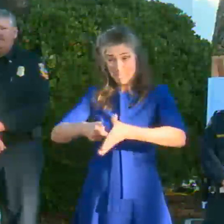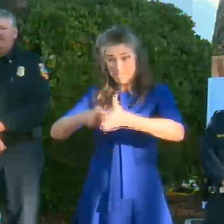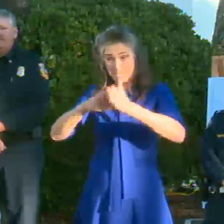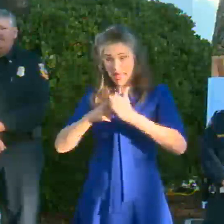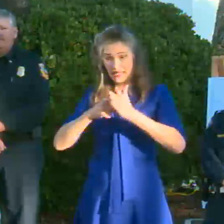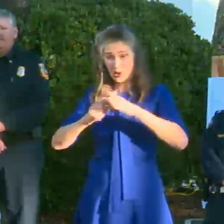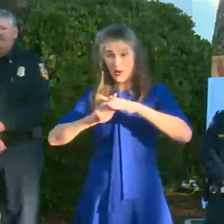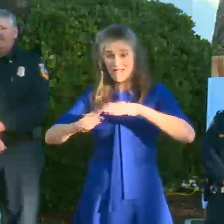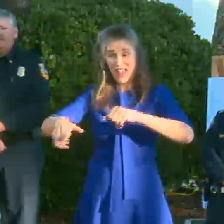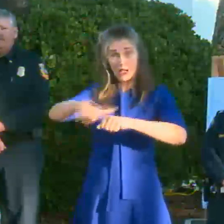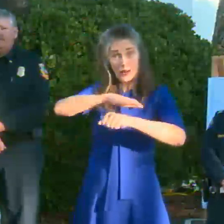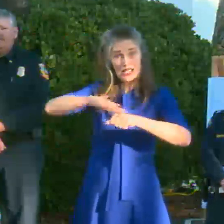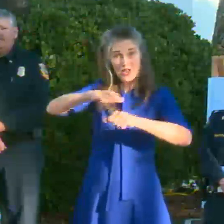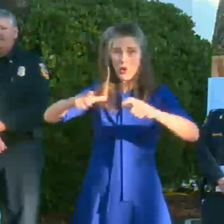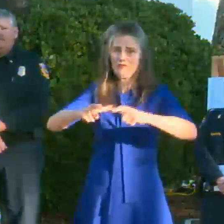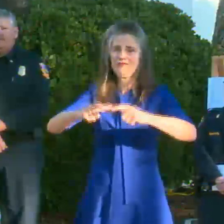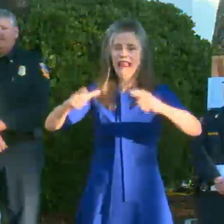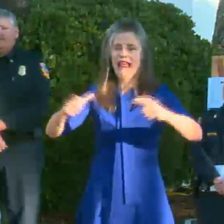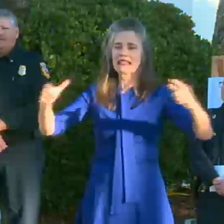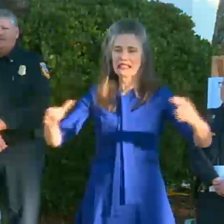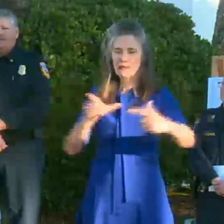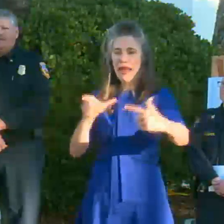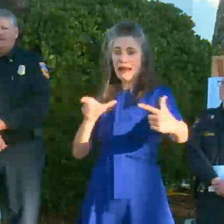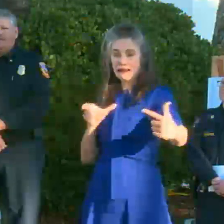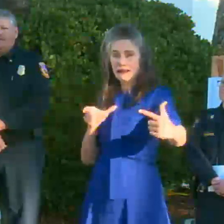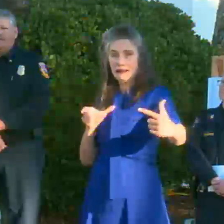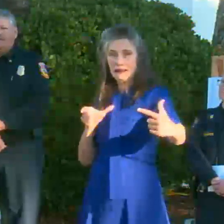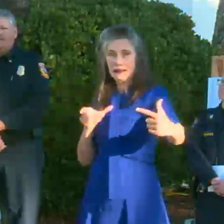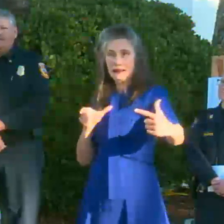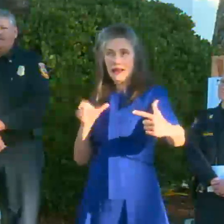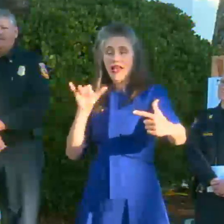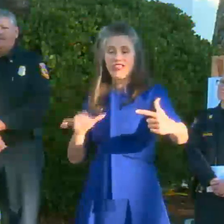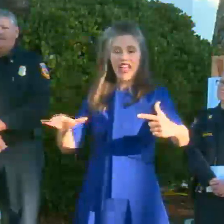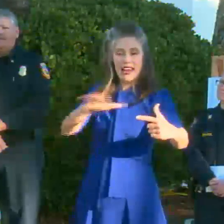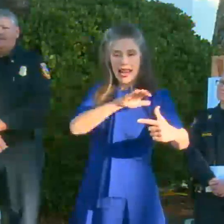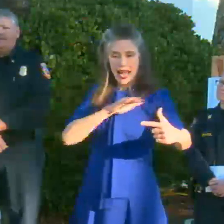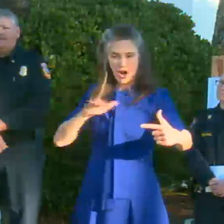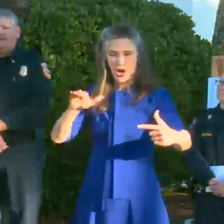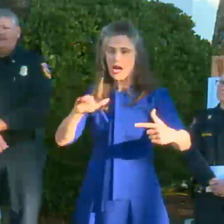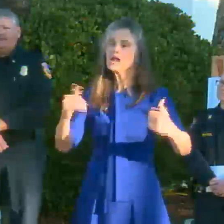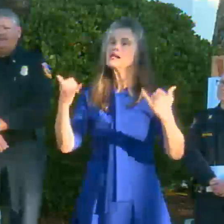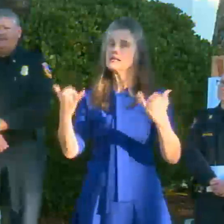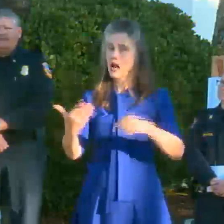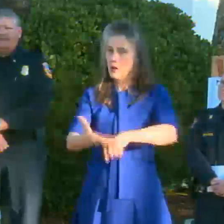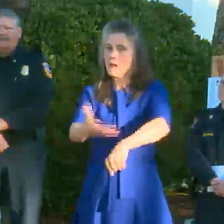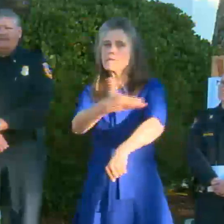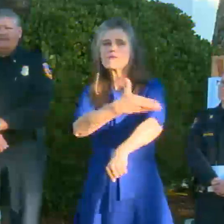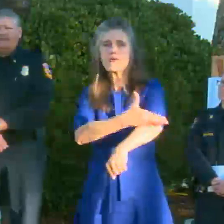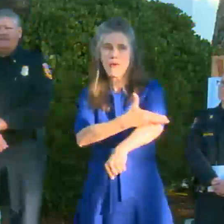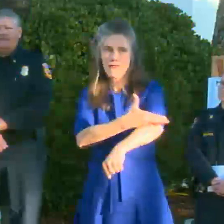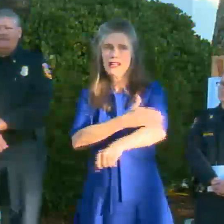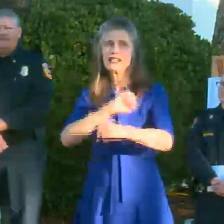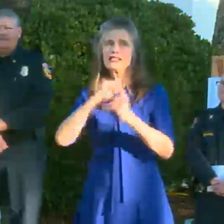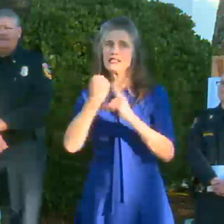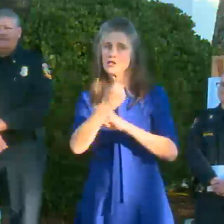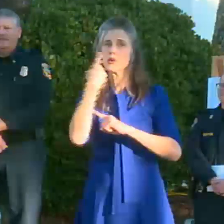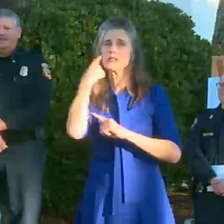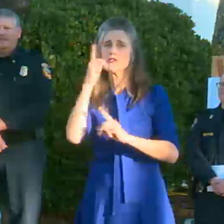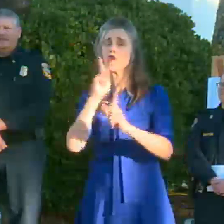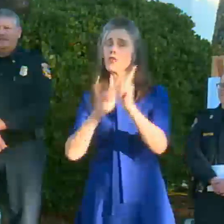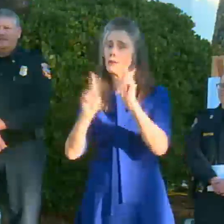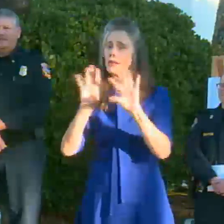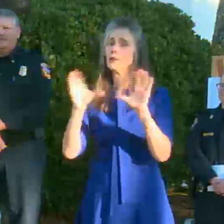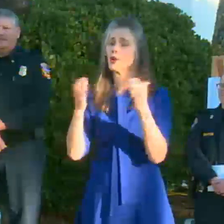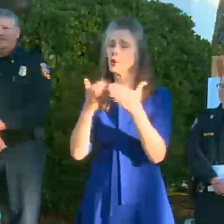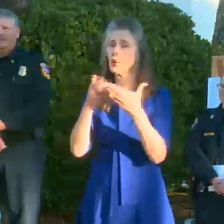This area that we evacuated has resulted in a much better situation for the crews that are out there. And we've had great